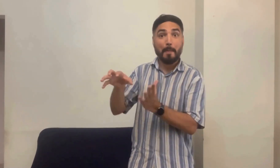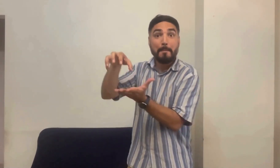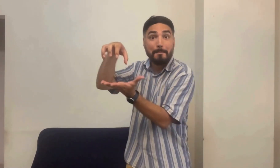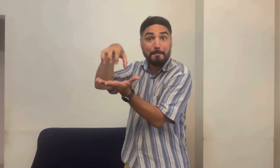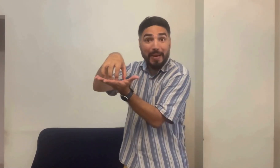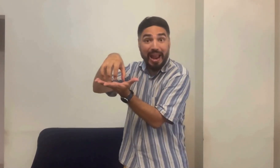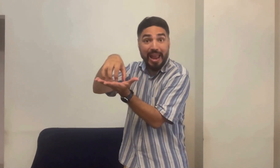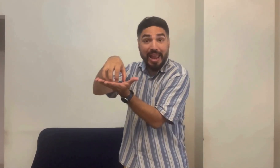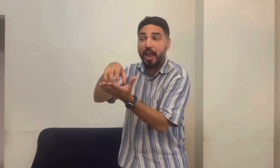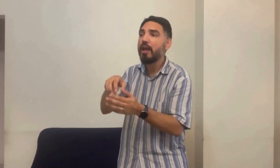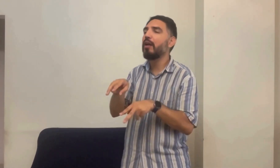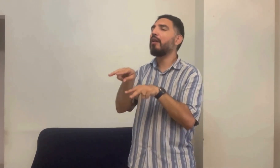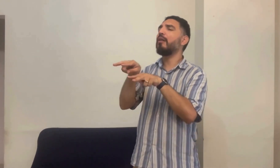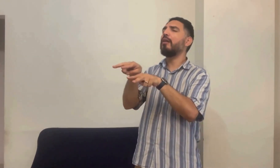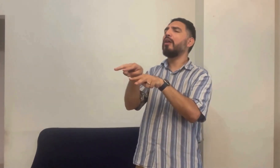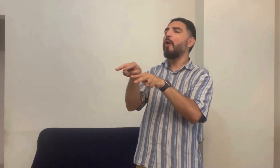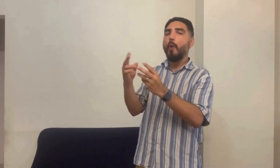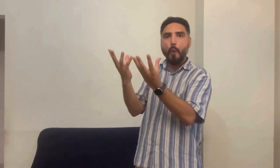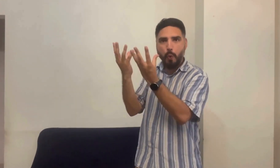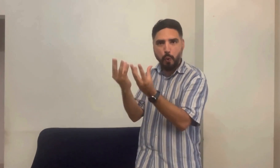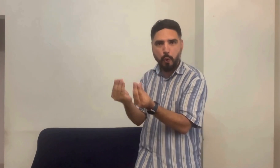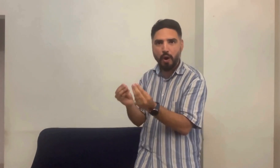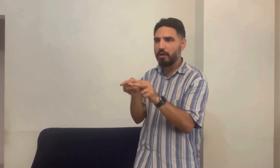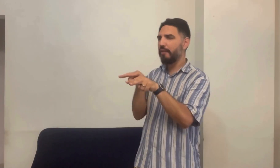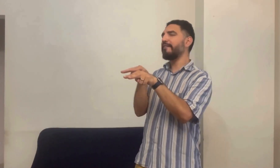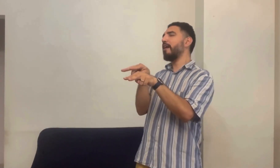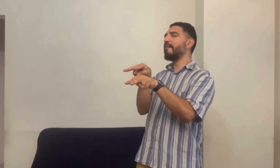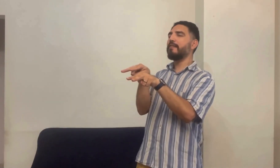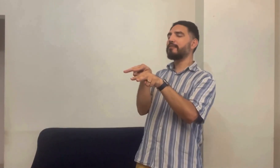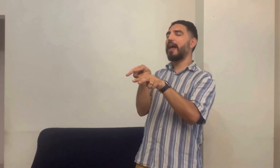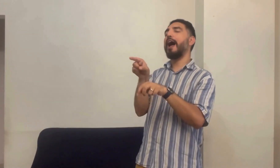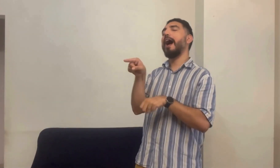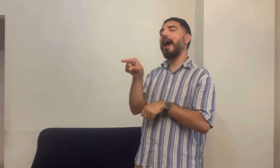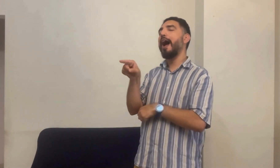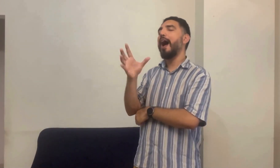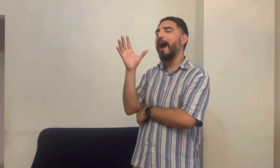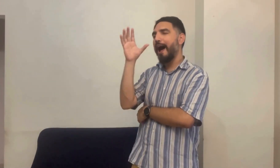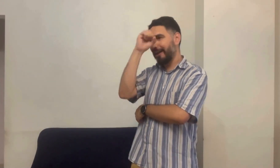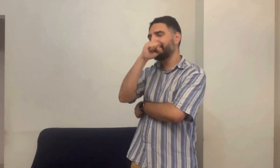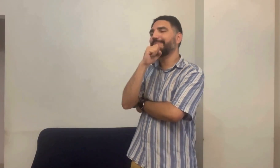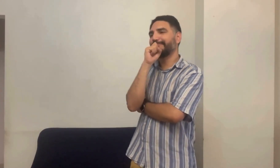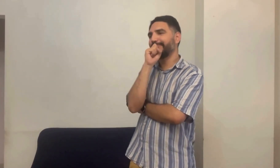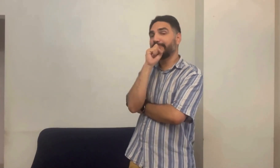So, depending on the country and culture, the correct classifiers changes.